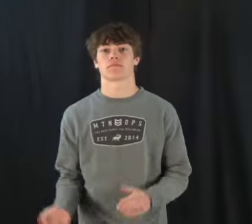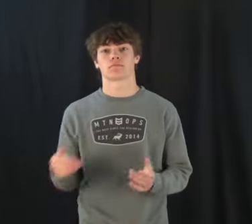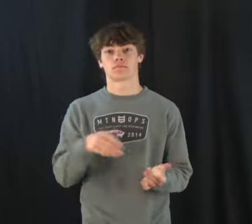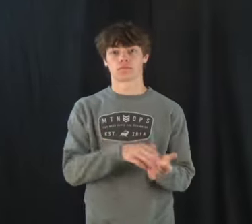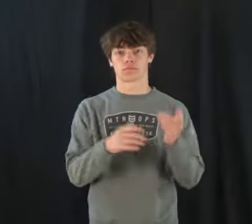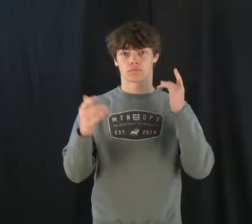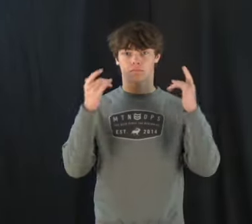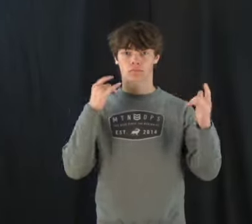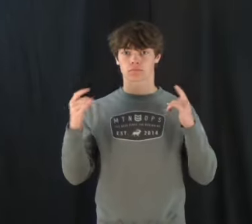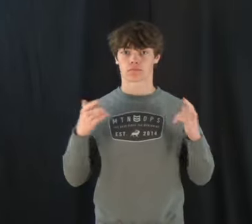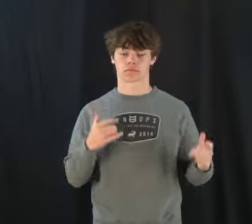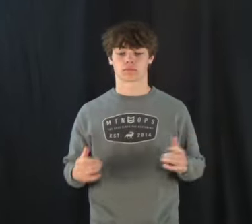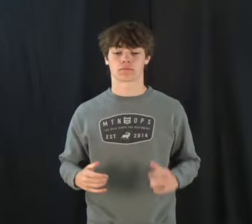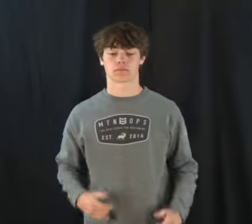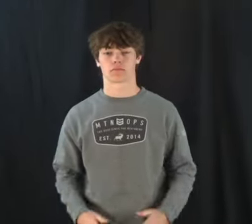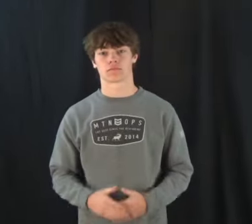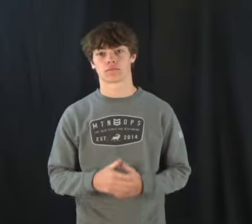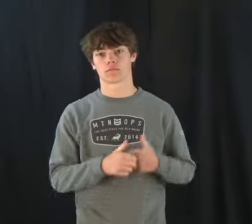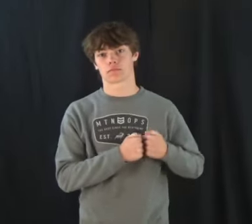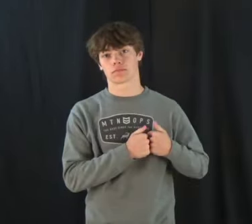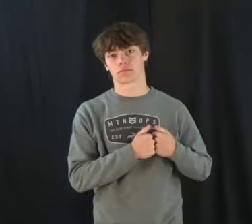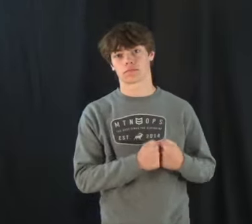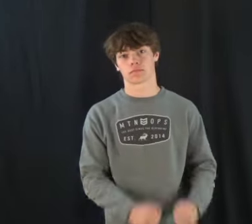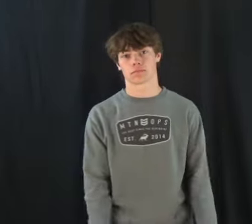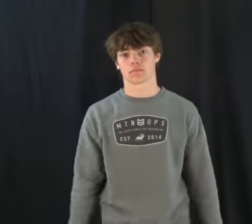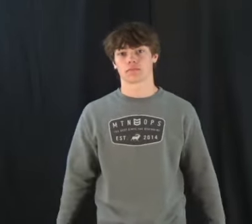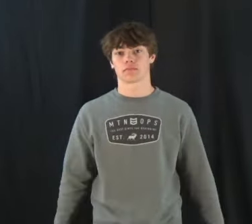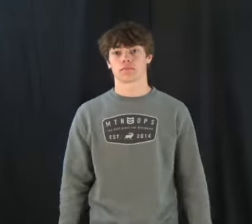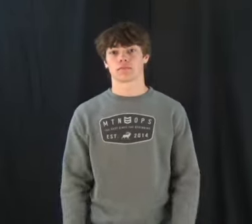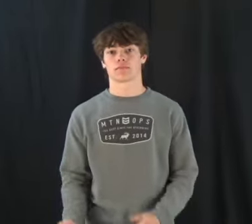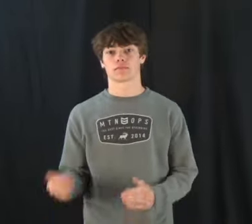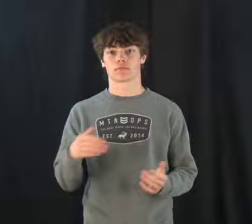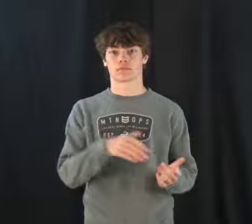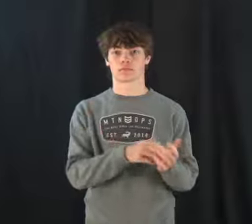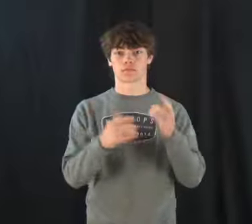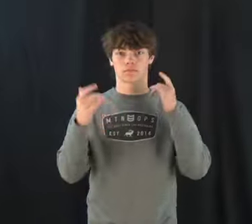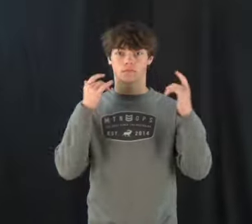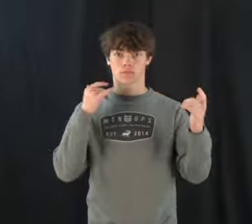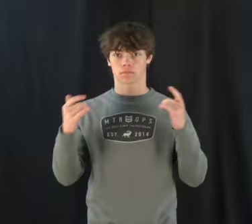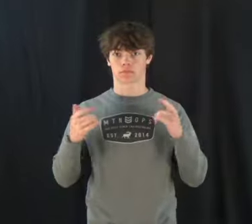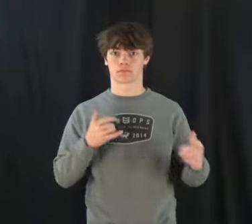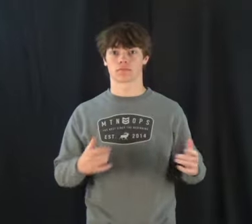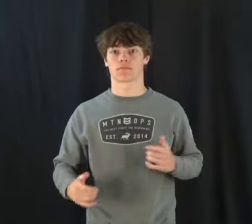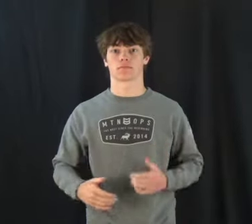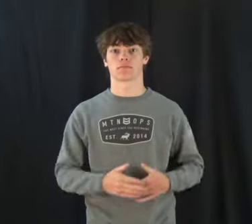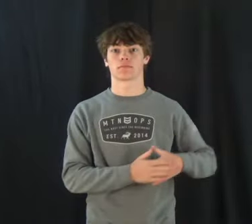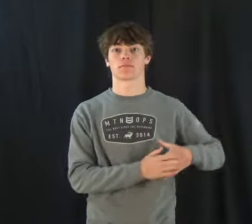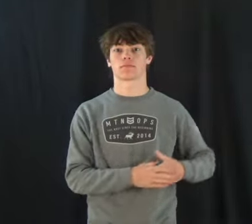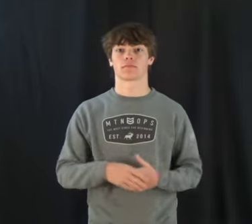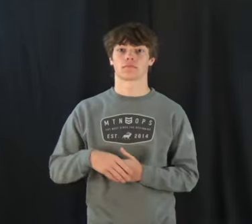Pour your sugar on it, honey Pour your sugar on it, baby